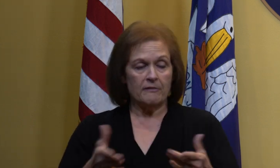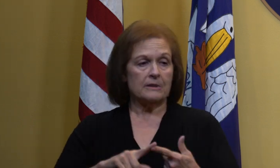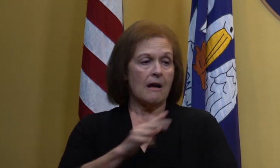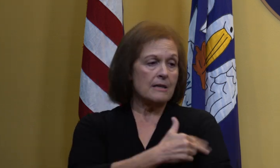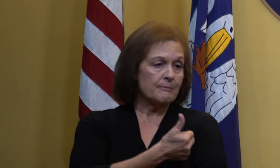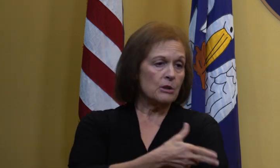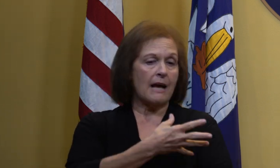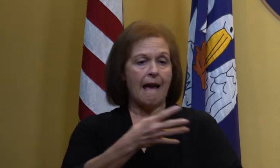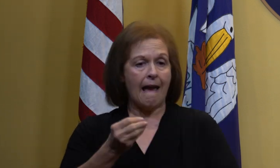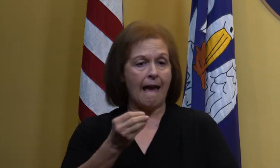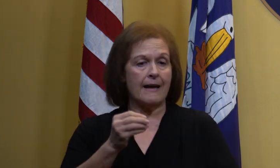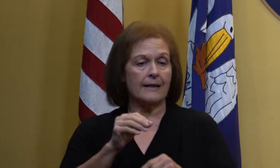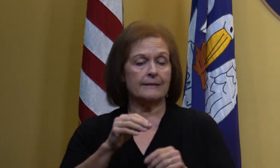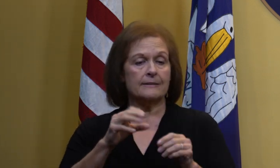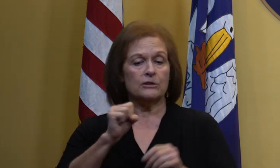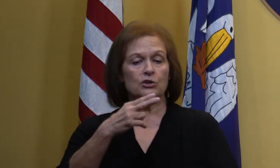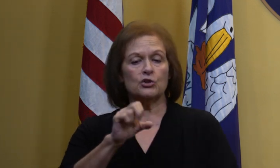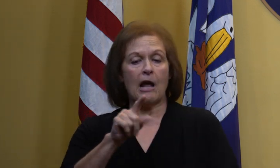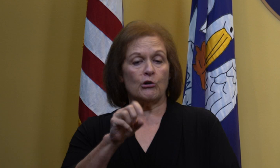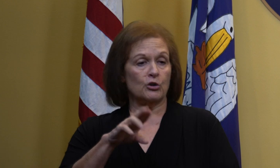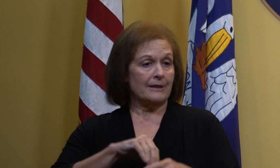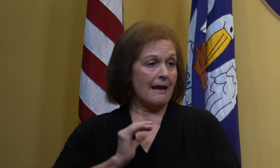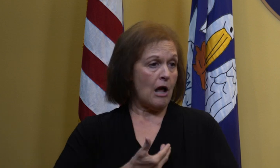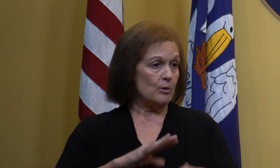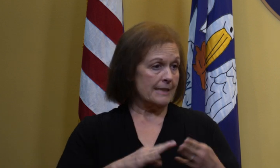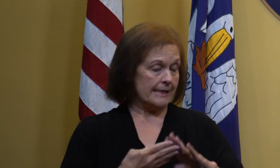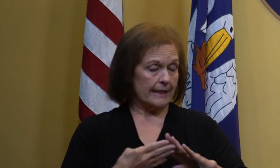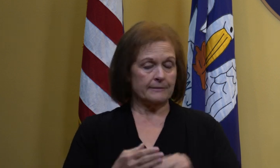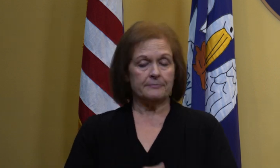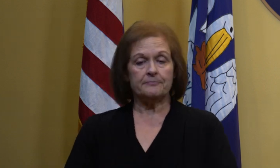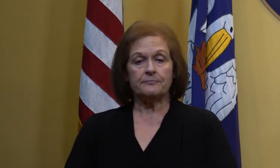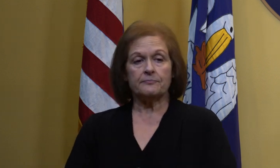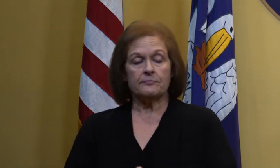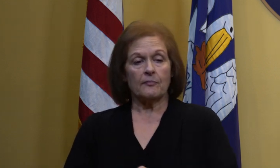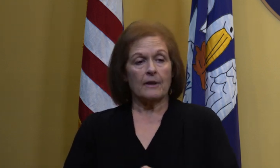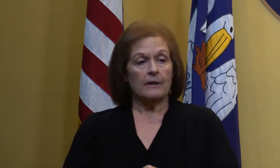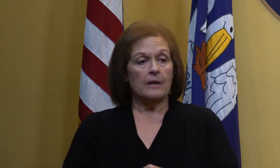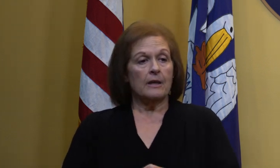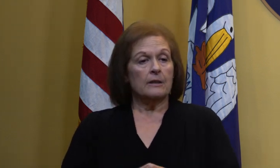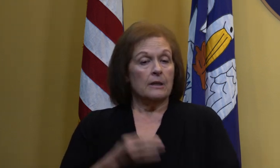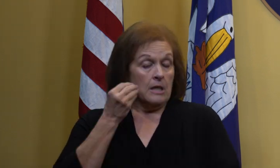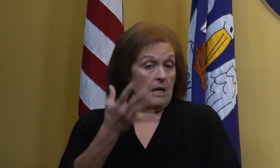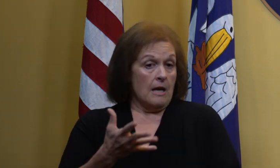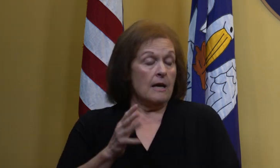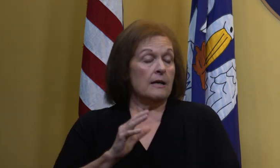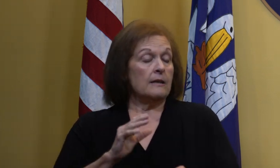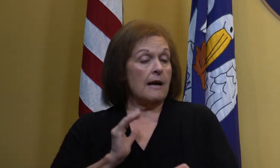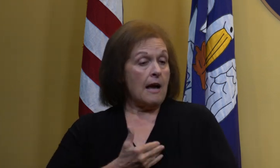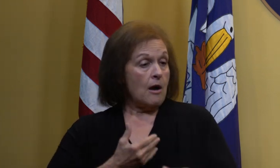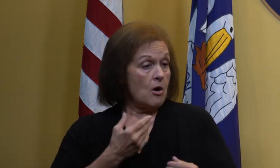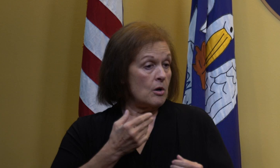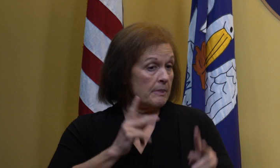hospitals, and shelters in our city. It's more important than ever, I would say, for our residents as well as our